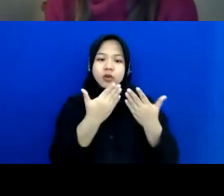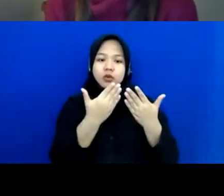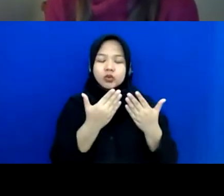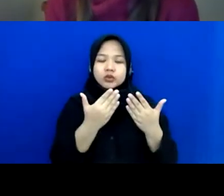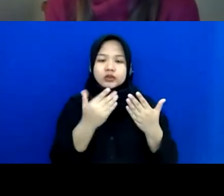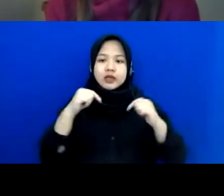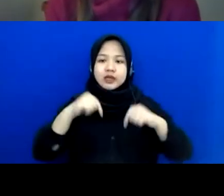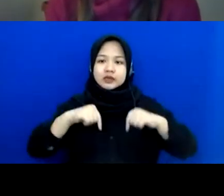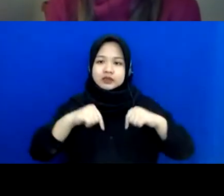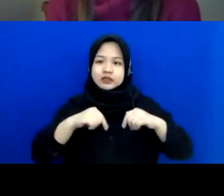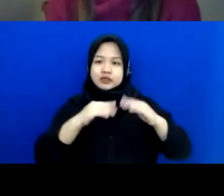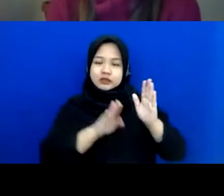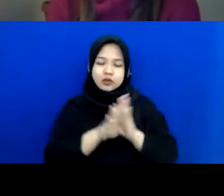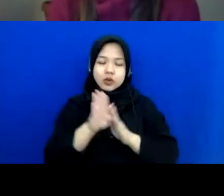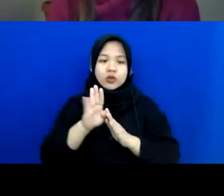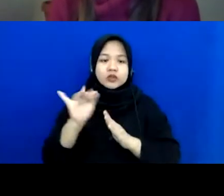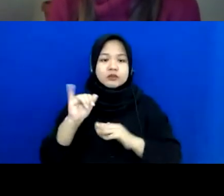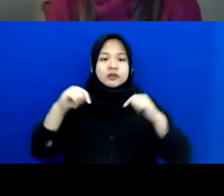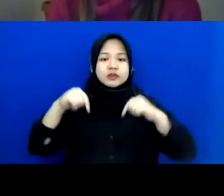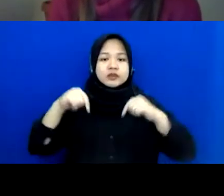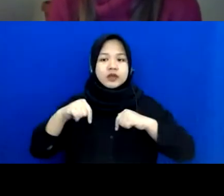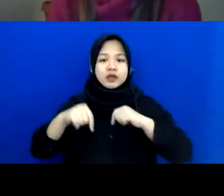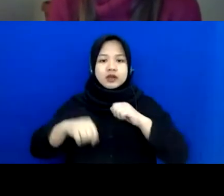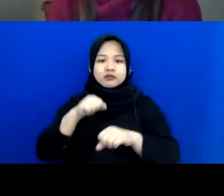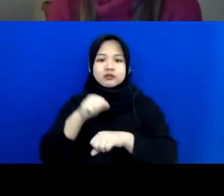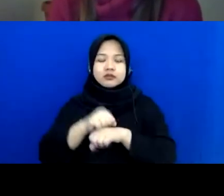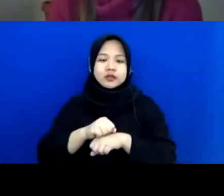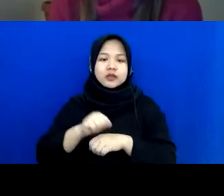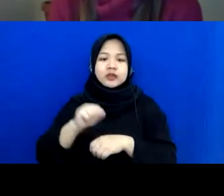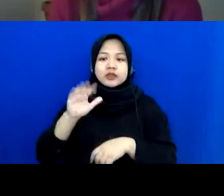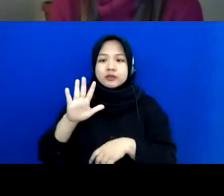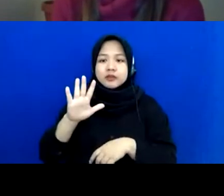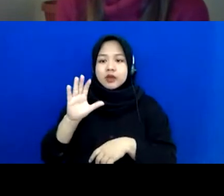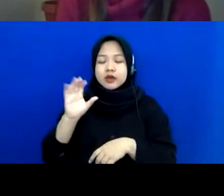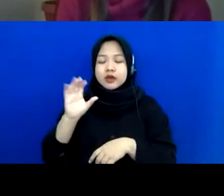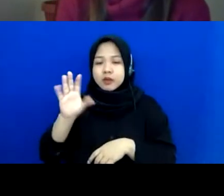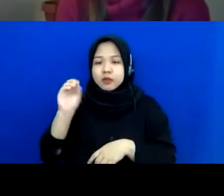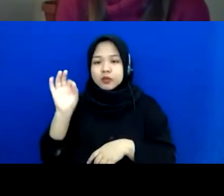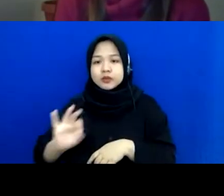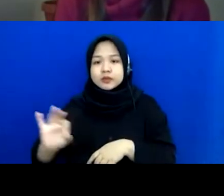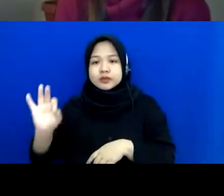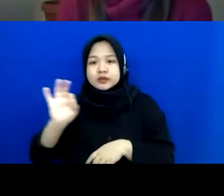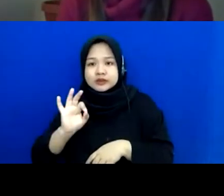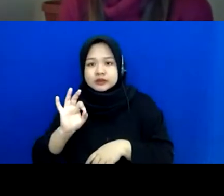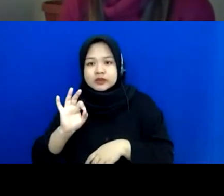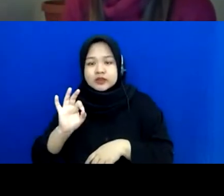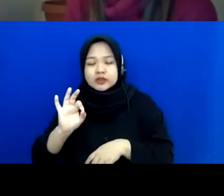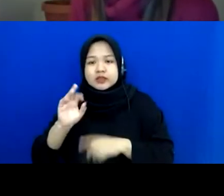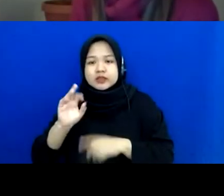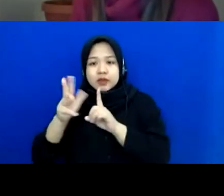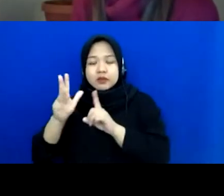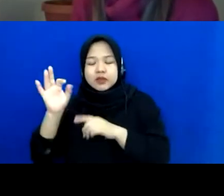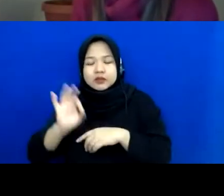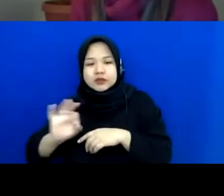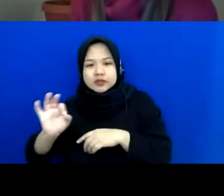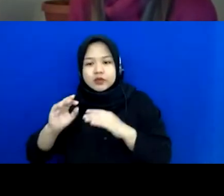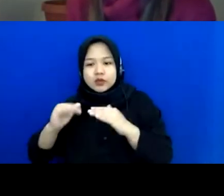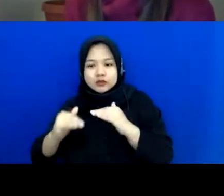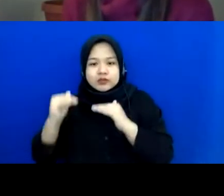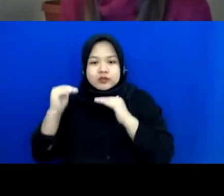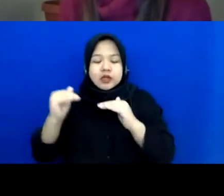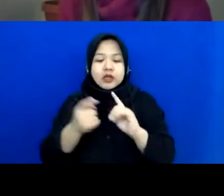For example, in Singapore, over 90% of existing social enterprises have been established only since